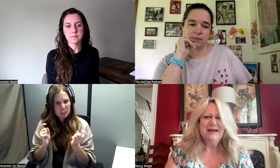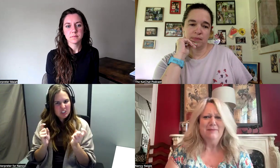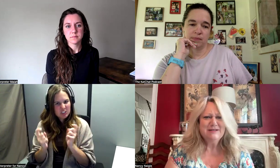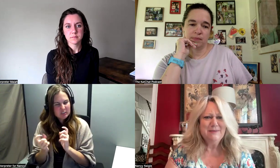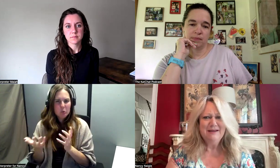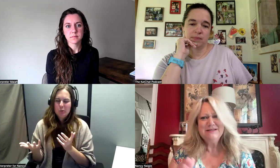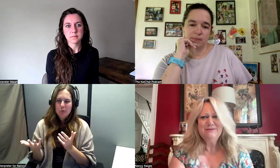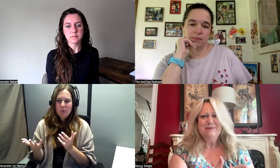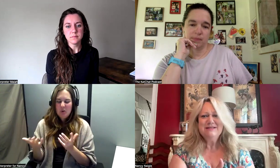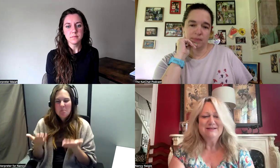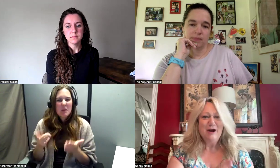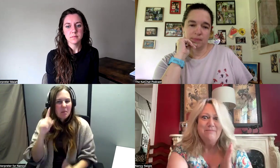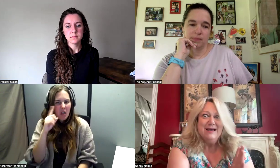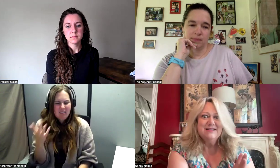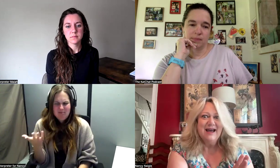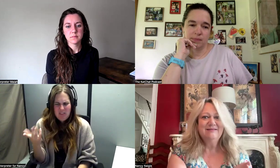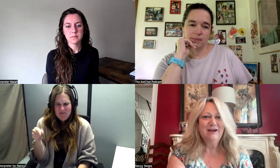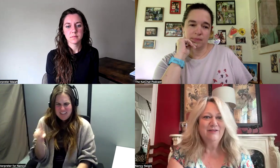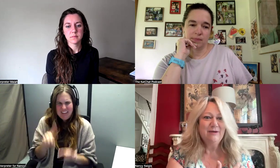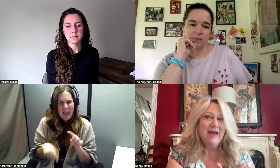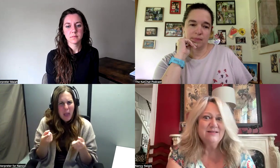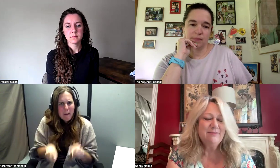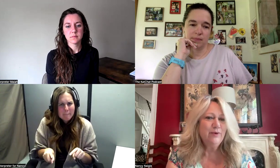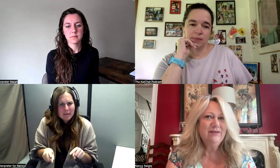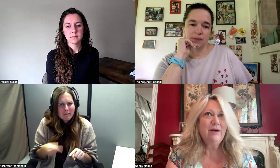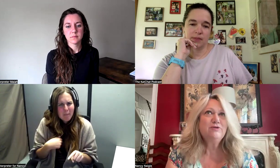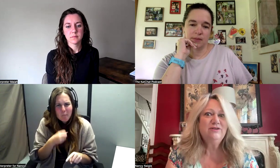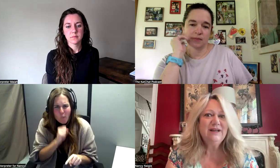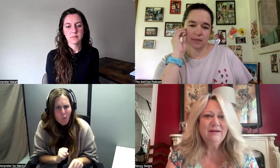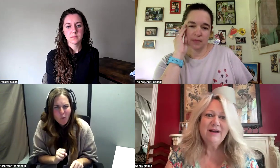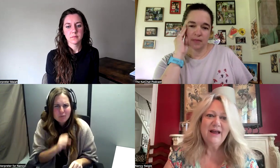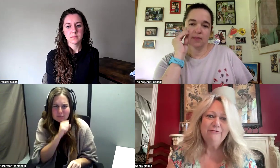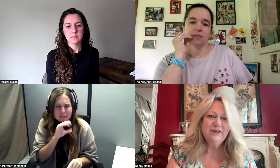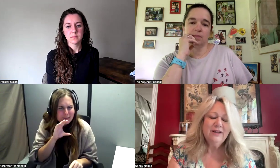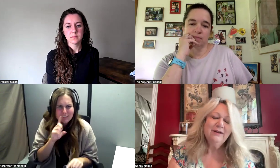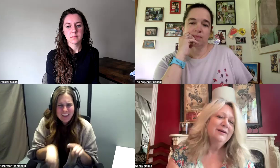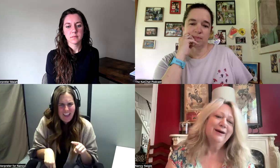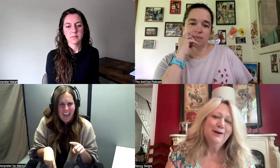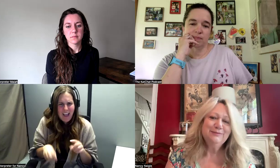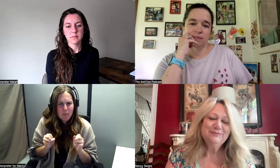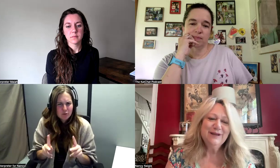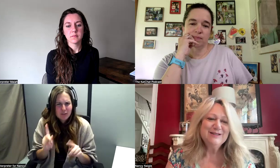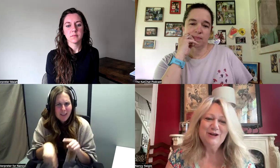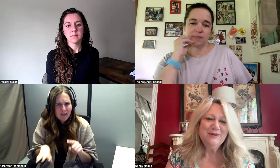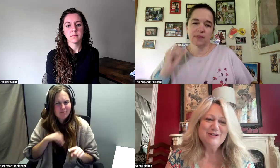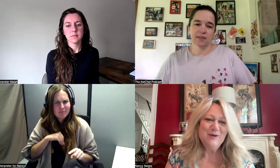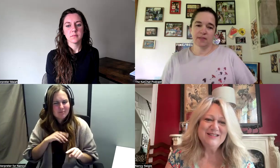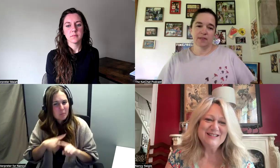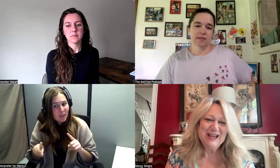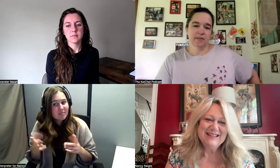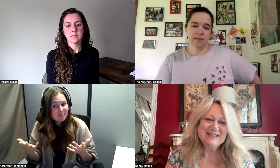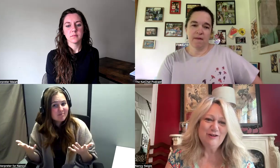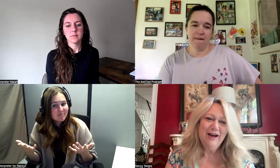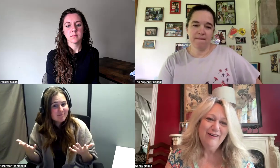this can't happen to me. That's I'm past that. I'm past that point of opportunity in my life. Because you know what, there's